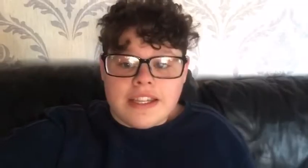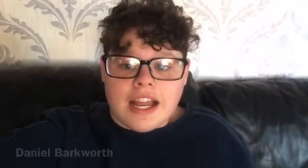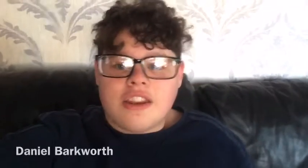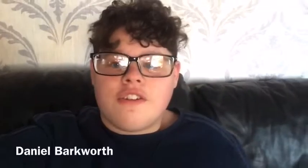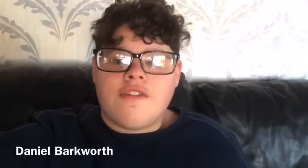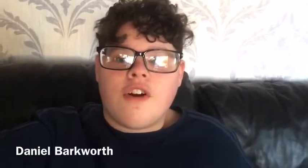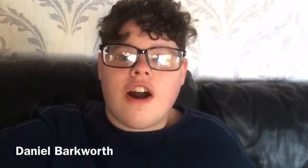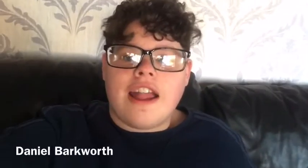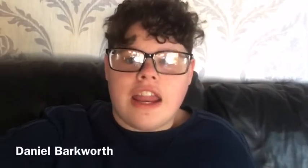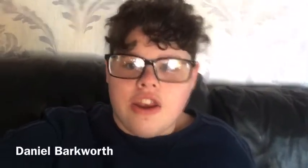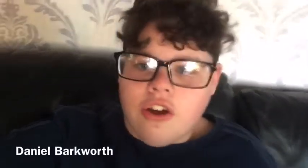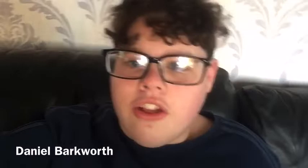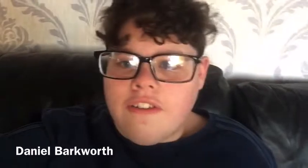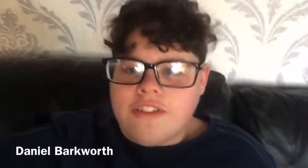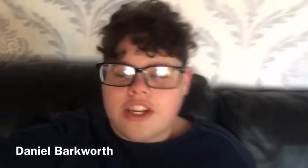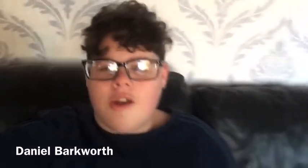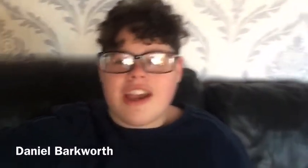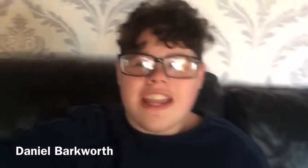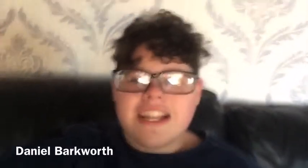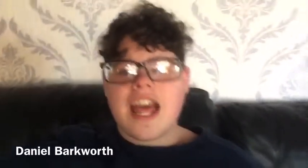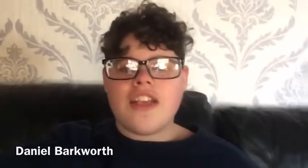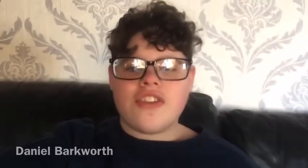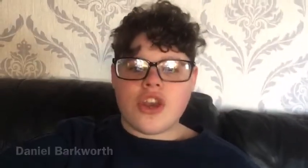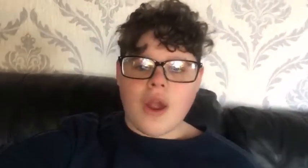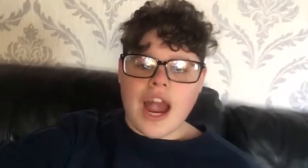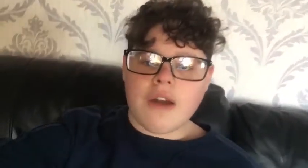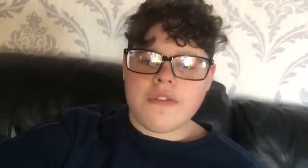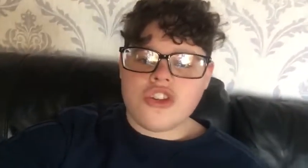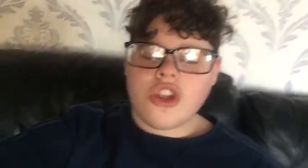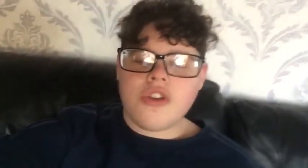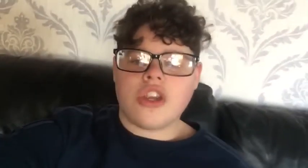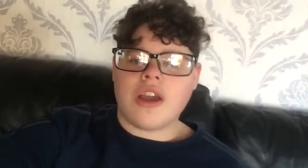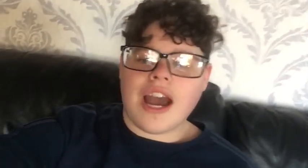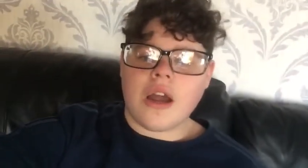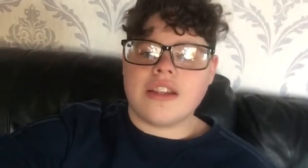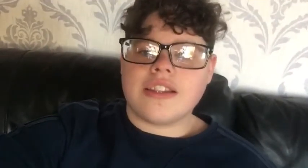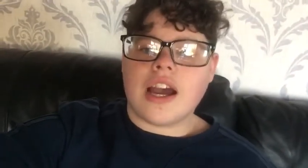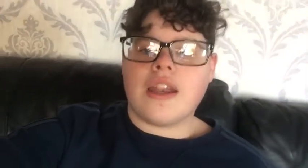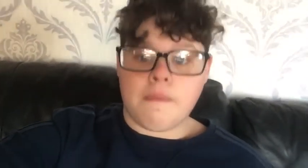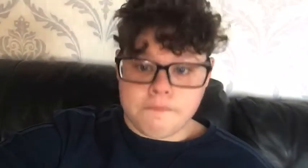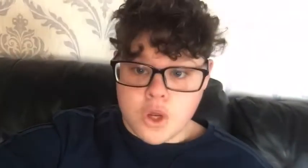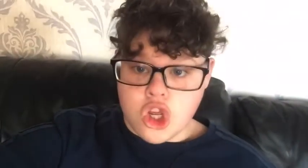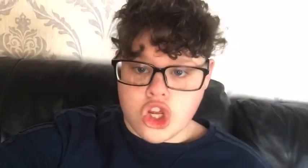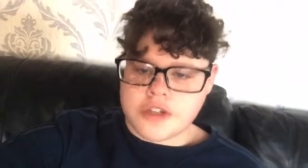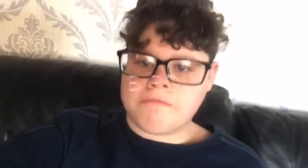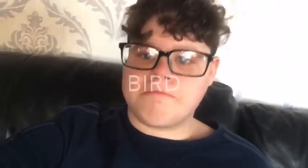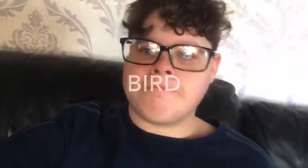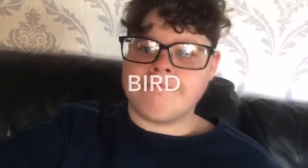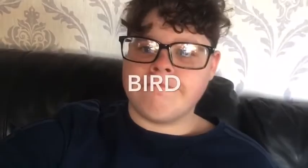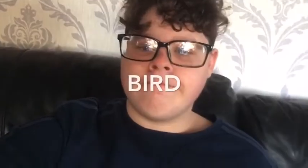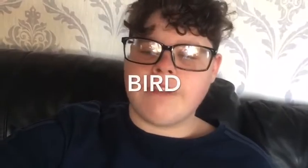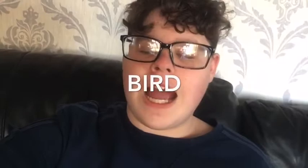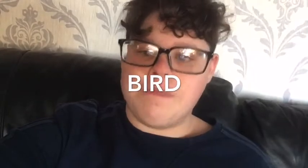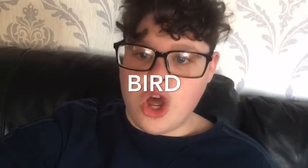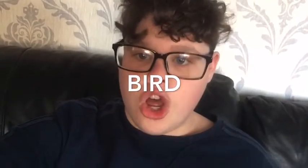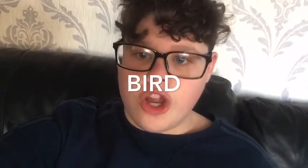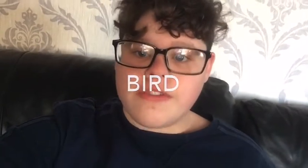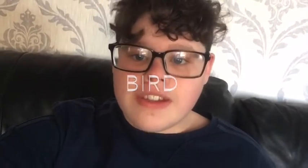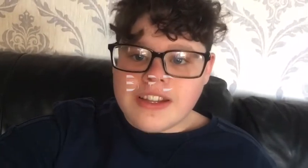Daniel for another video. In today's video, I'll be showing you how to sign a bird.